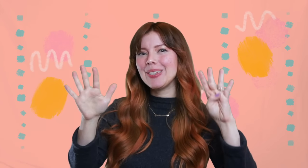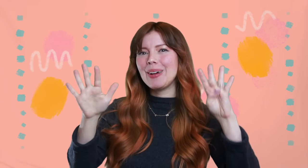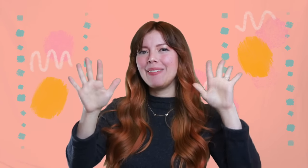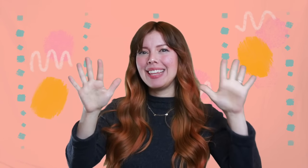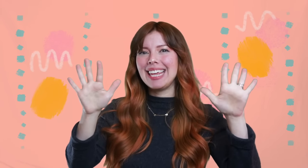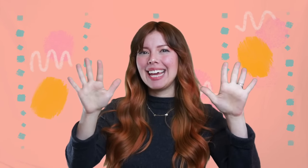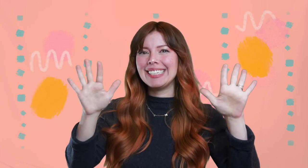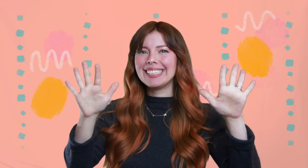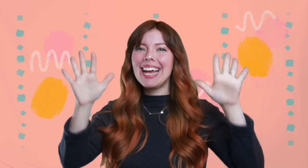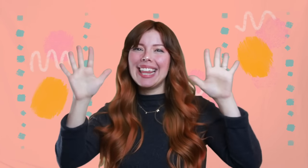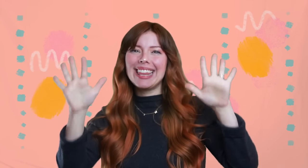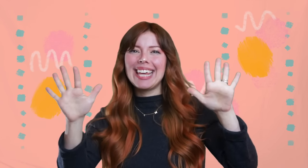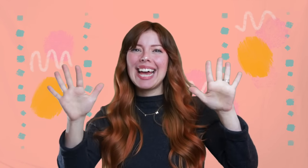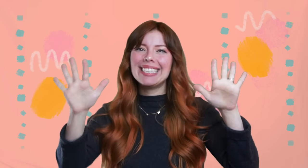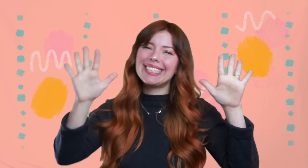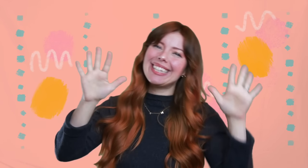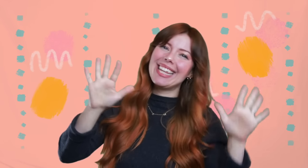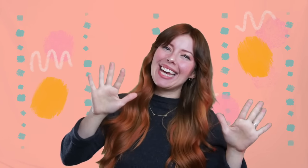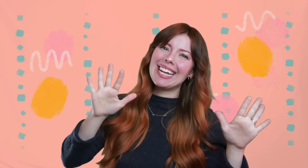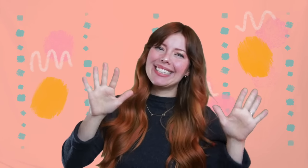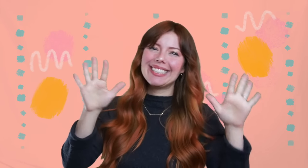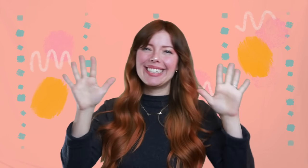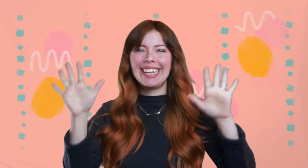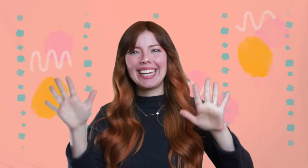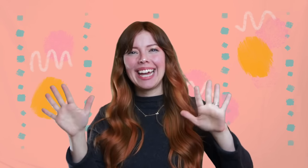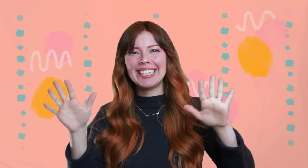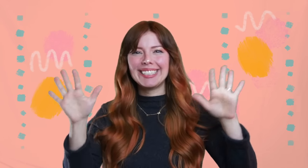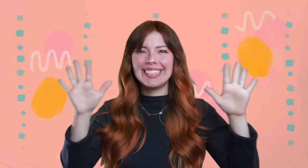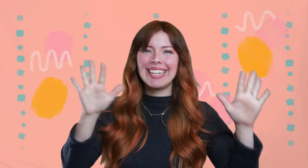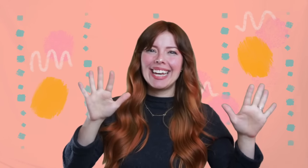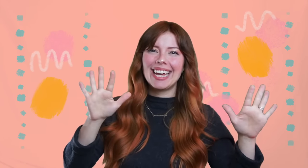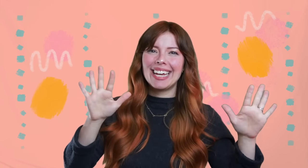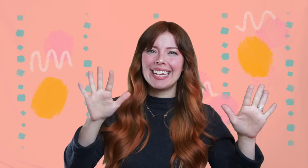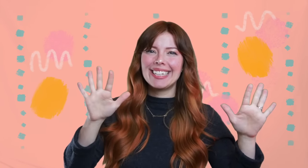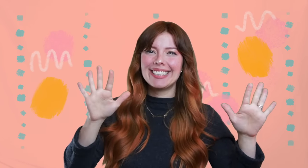nueve, diez. Diez, diez, diez, diez.